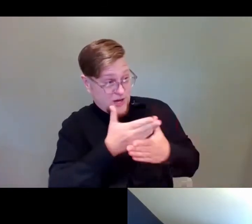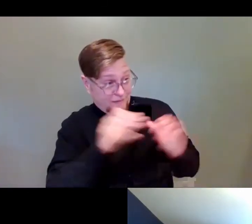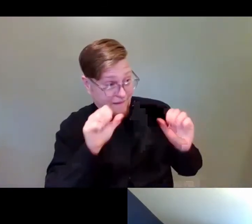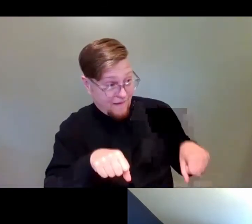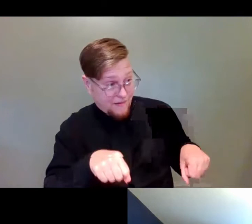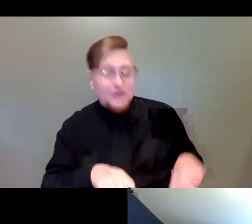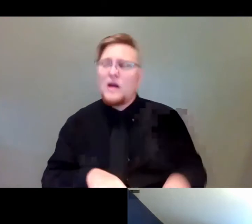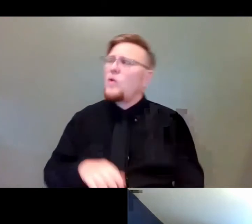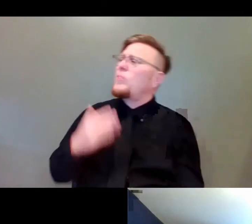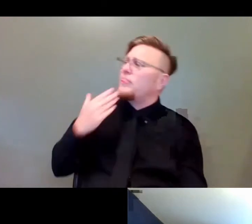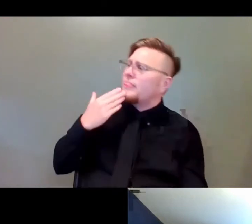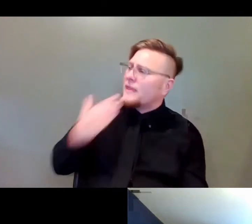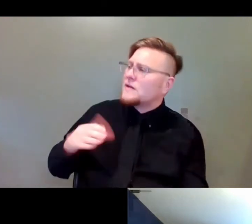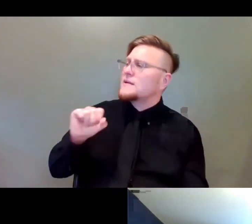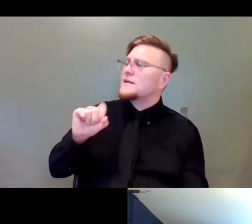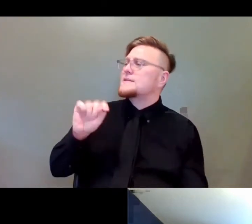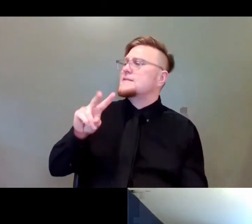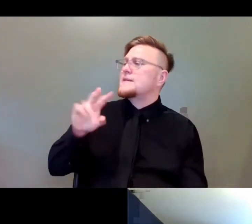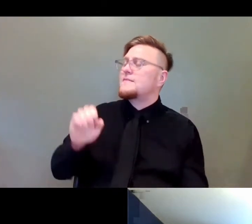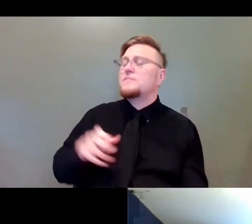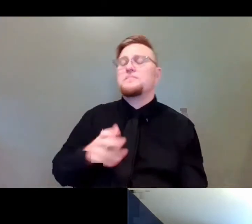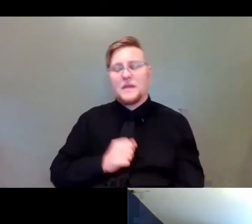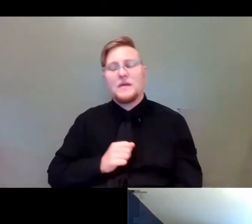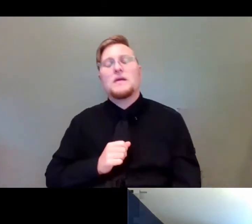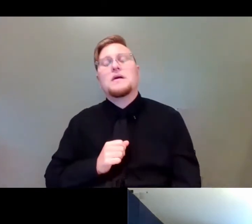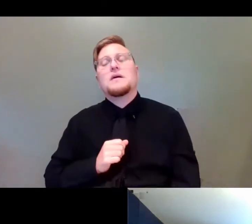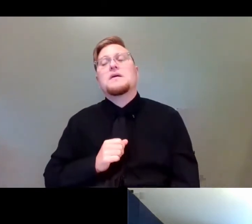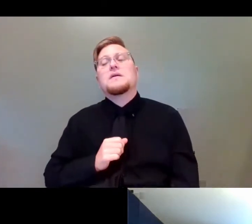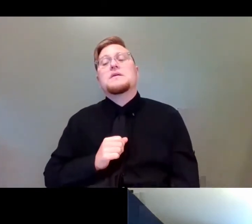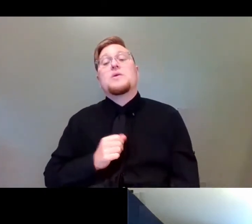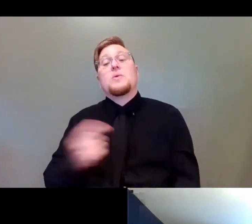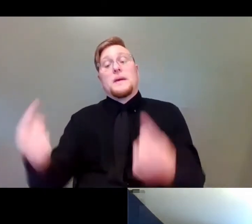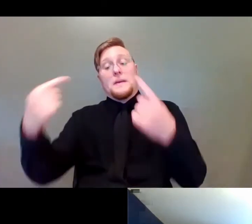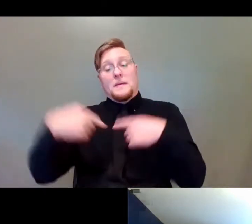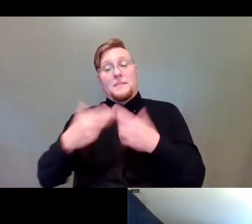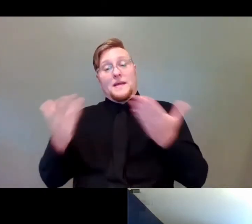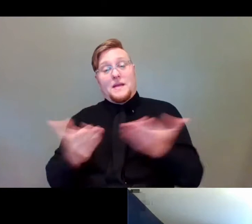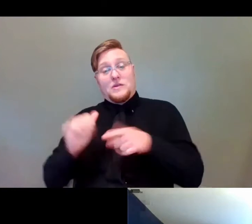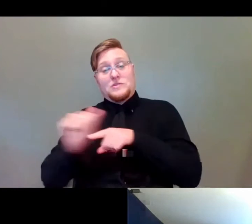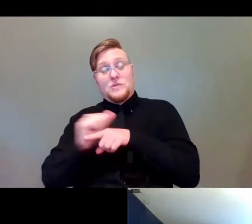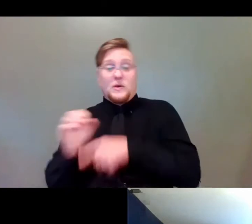things that, besides coming and then going back and doing training, that each of the women also get a